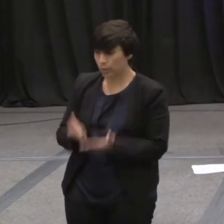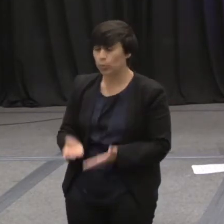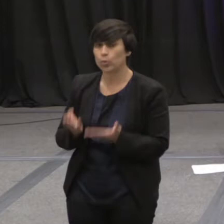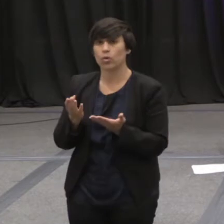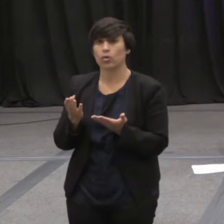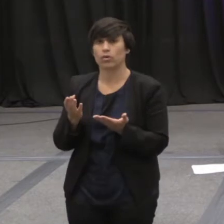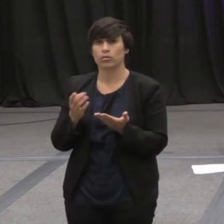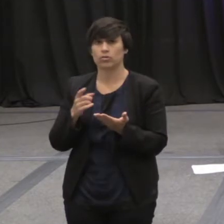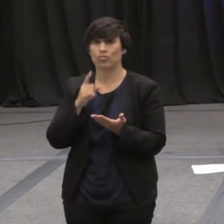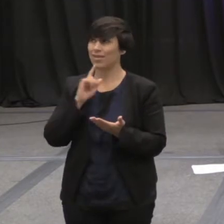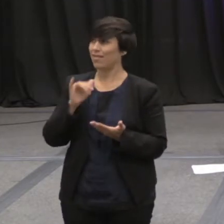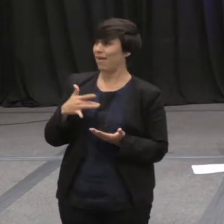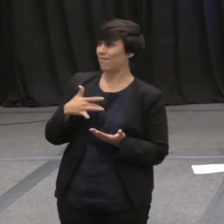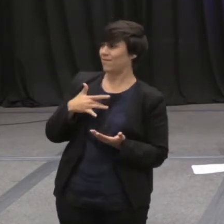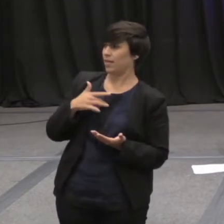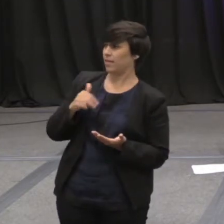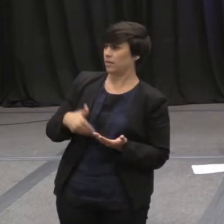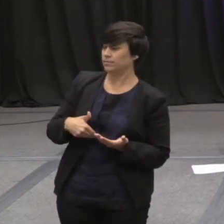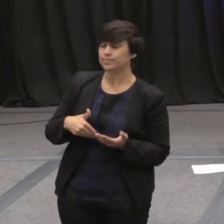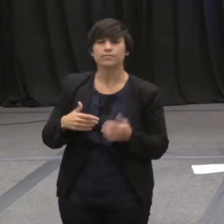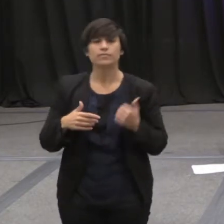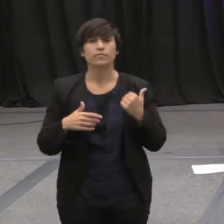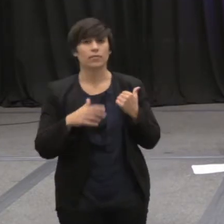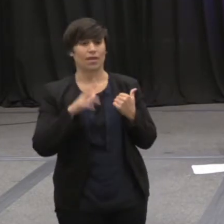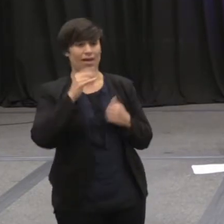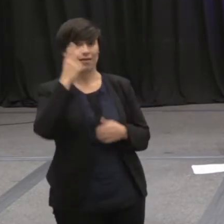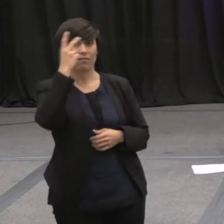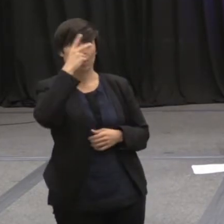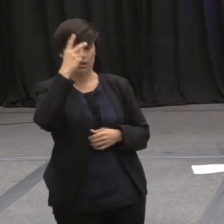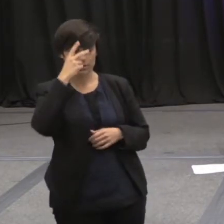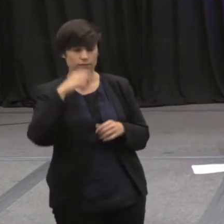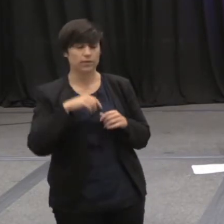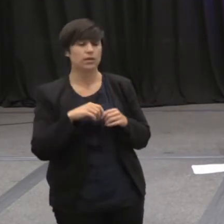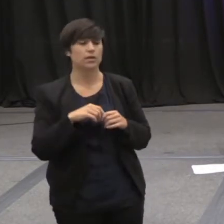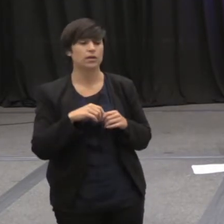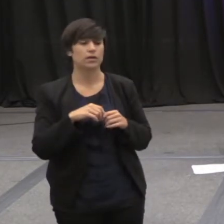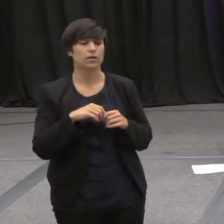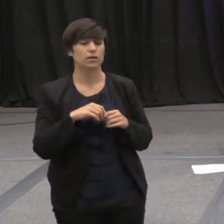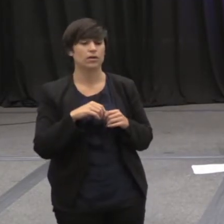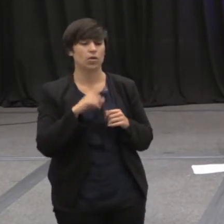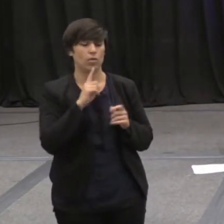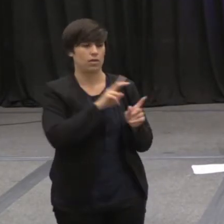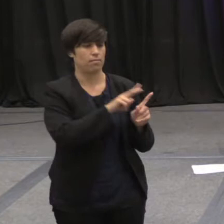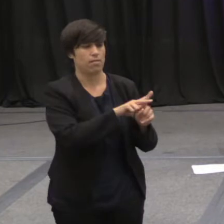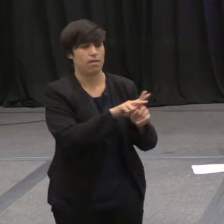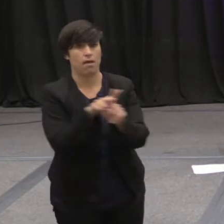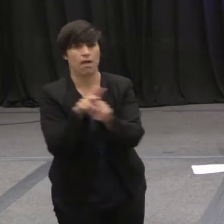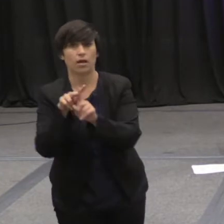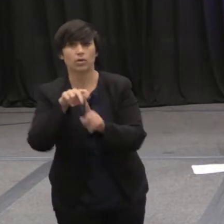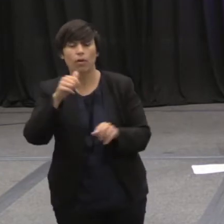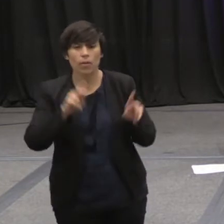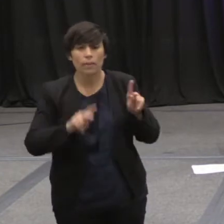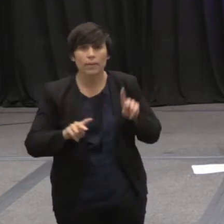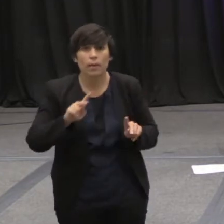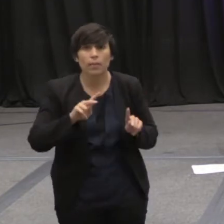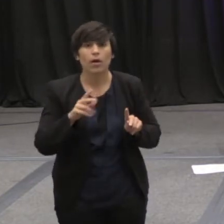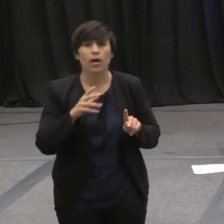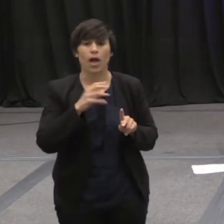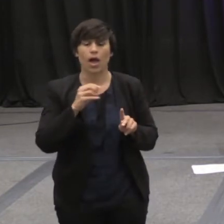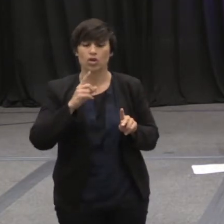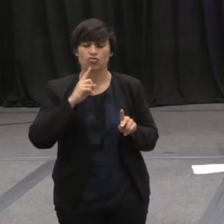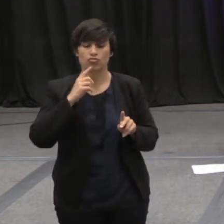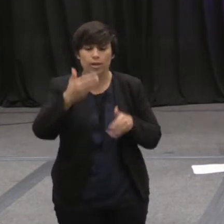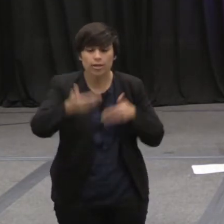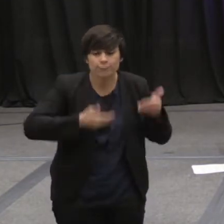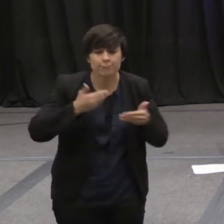as a presence, as a feeling. And that philosophy extends to other people as well, and hospitality is a really